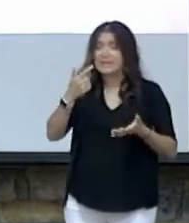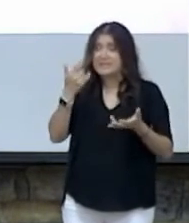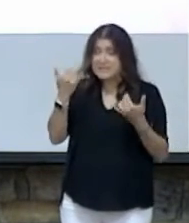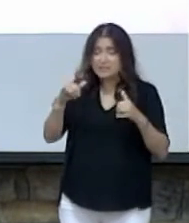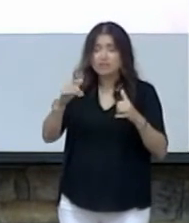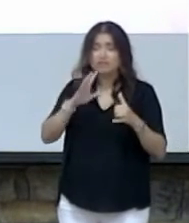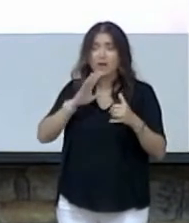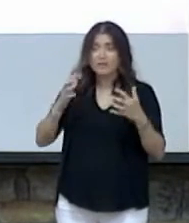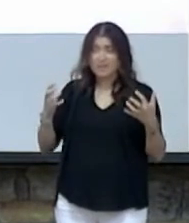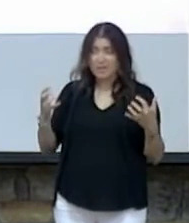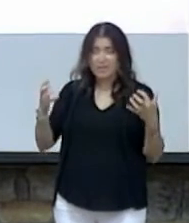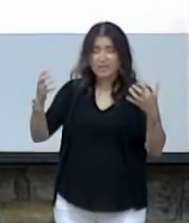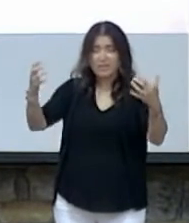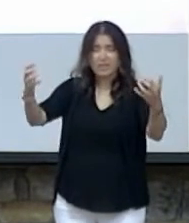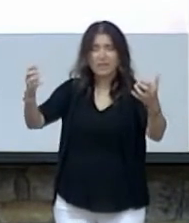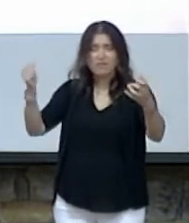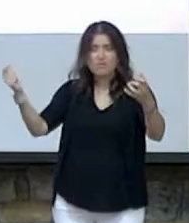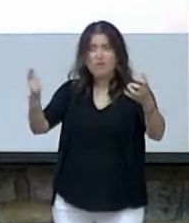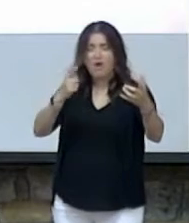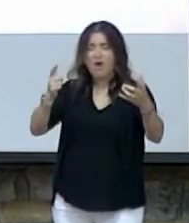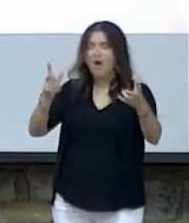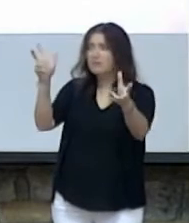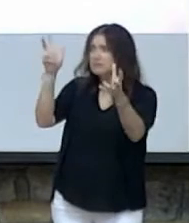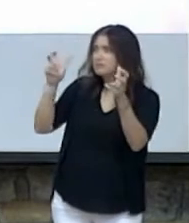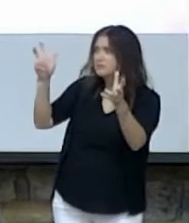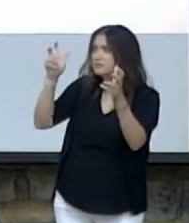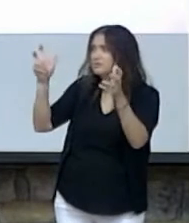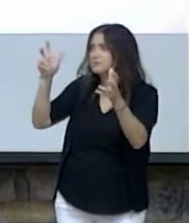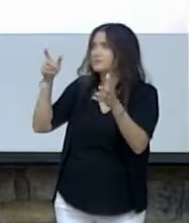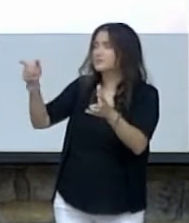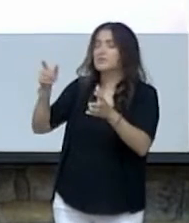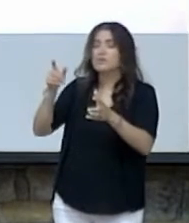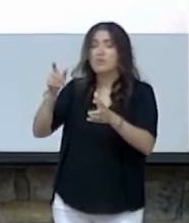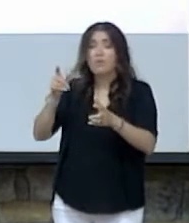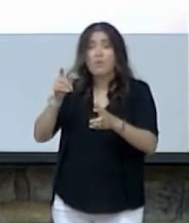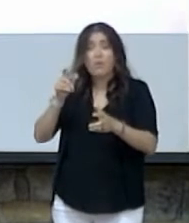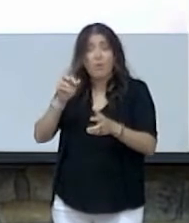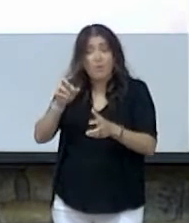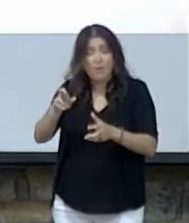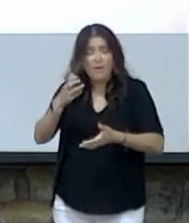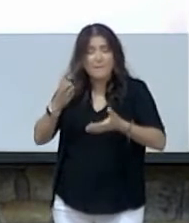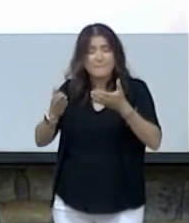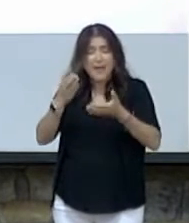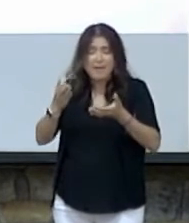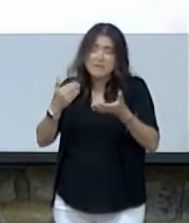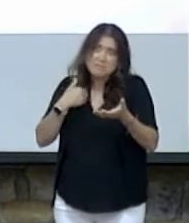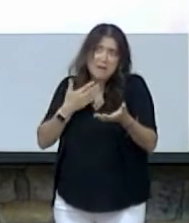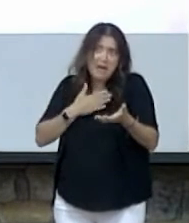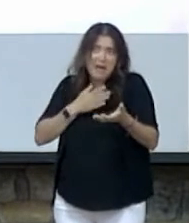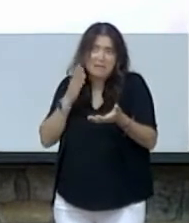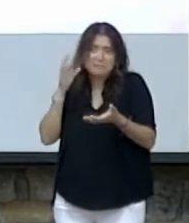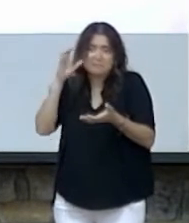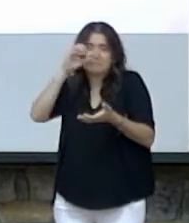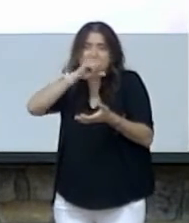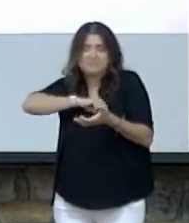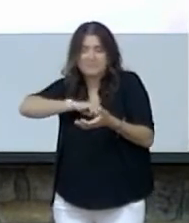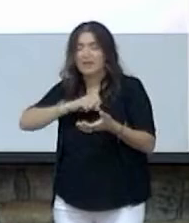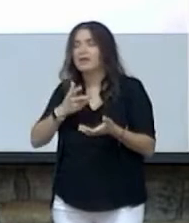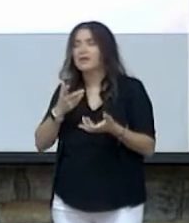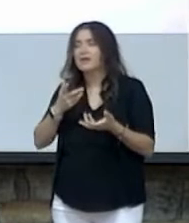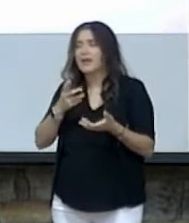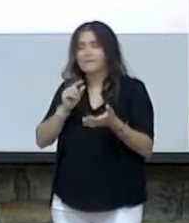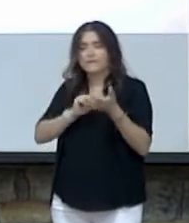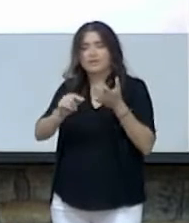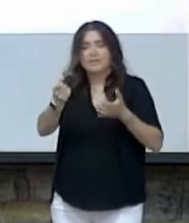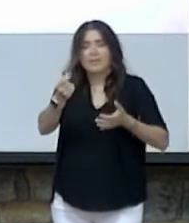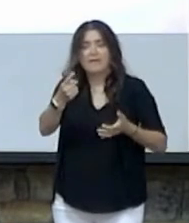of disciples that are there listening to him preach on the side of this mountain, but maybe, just maybe, and this is speculation on my part, as he goes to verse